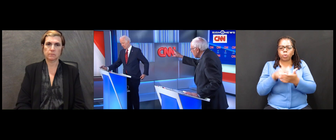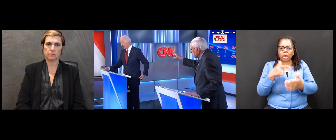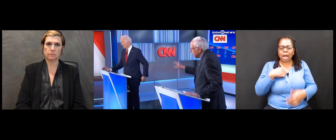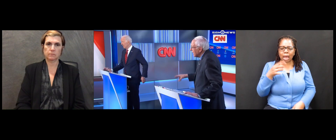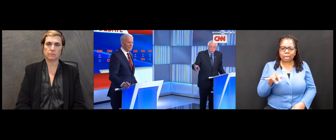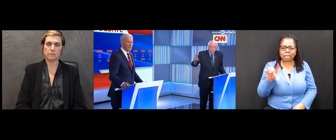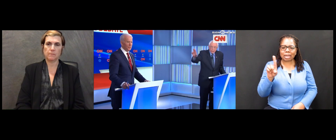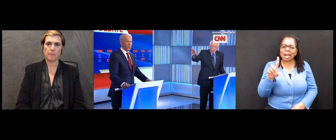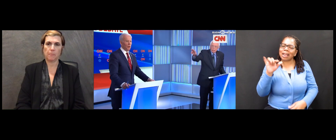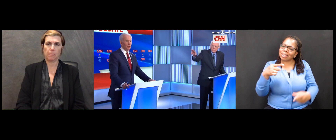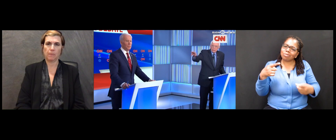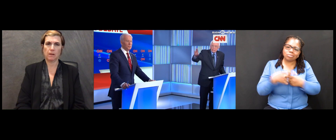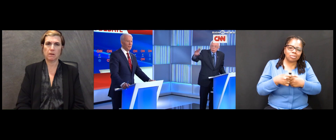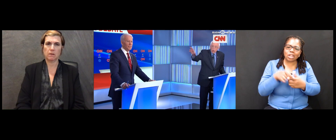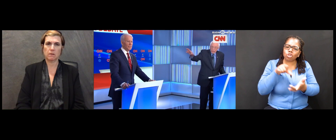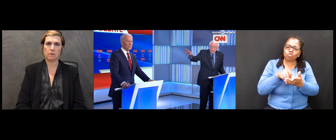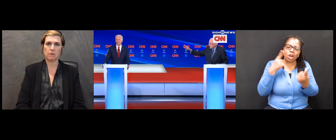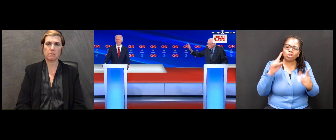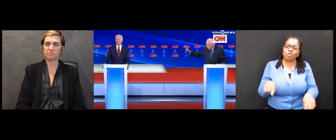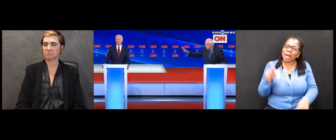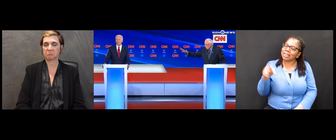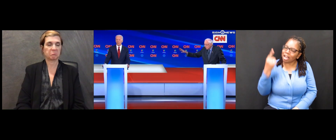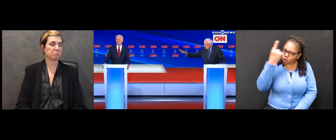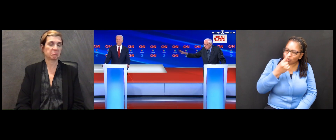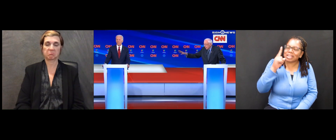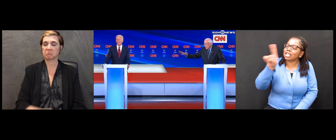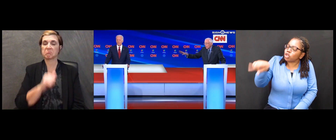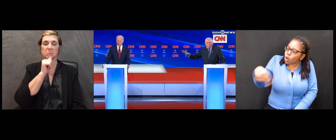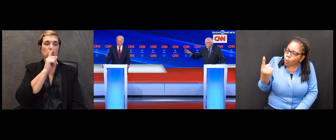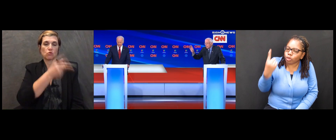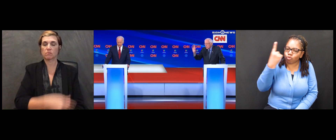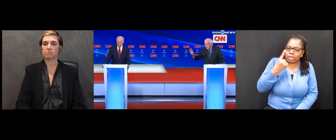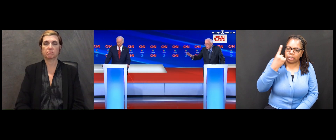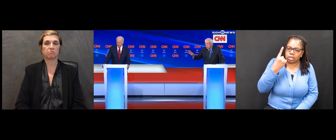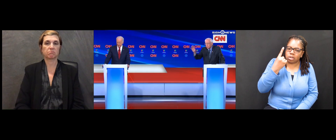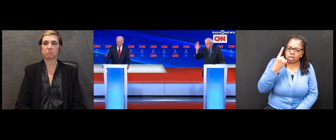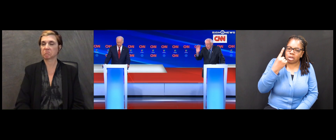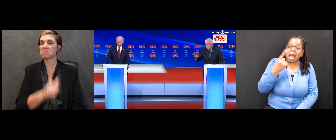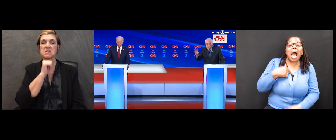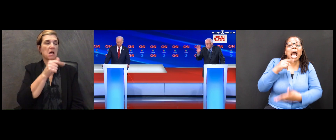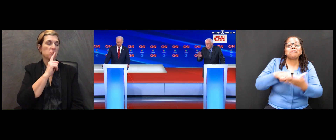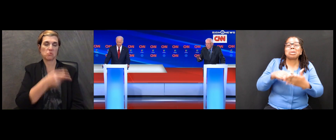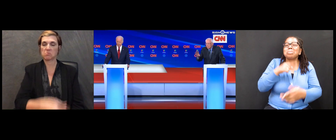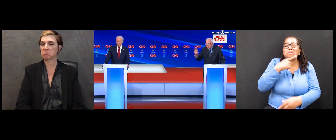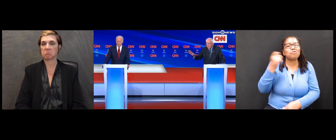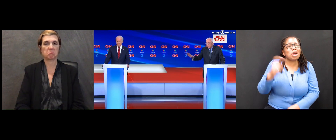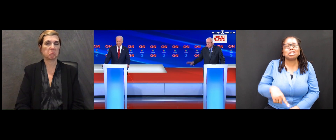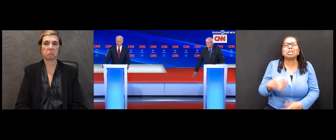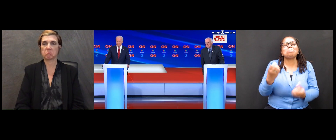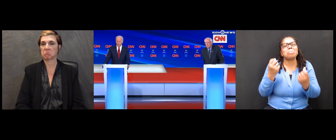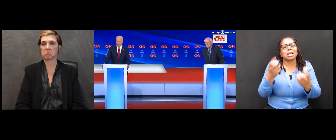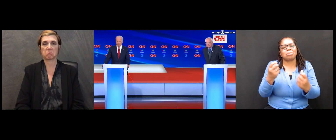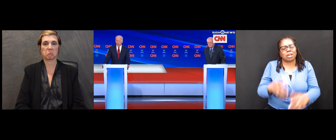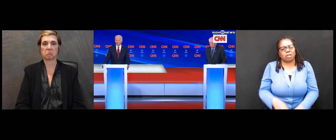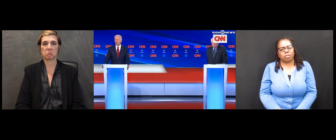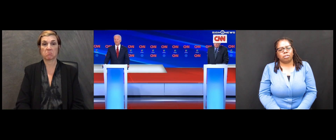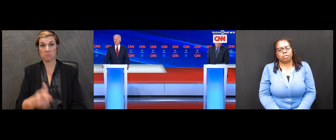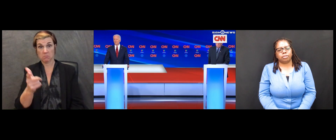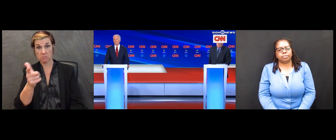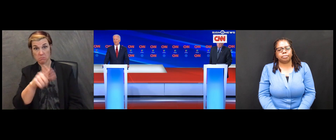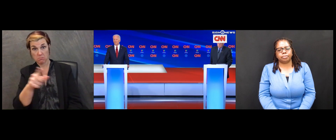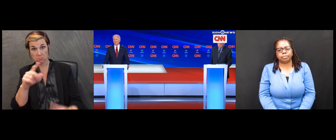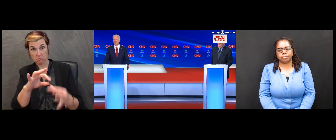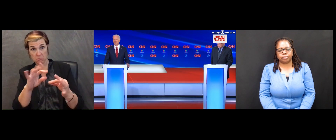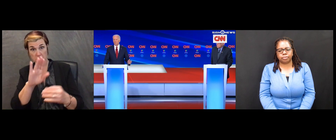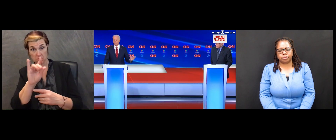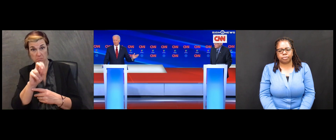Iranian agreement. That's why. That's not true. Our administration, that's why. And that's the only reason that, why. That is, I that have is condemned not. Russia time Vice and time again. Vice President Biden. The fact